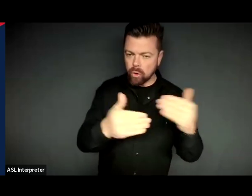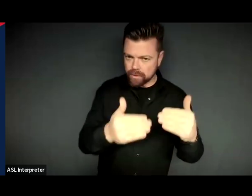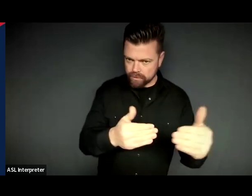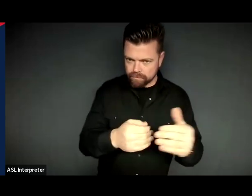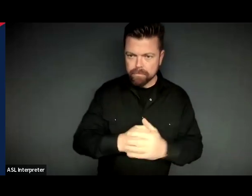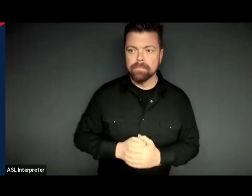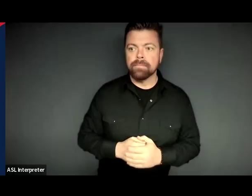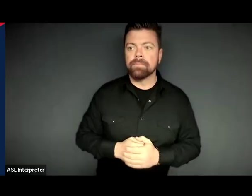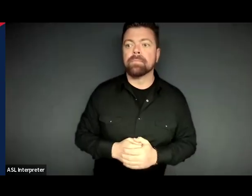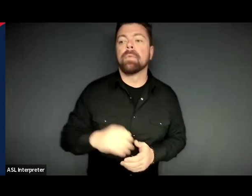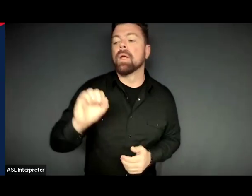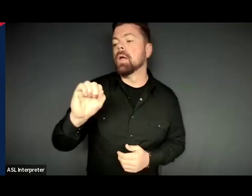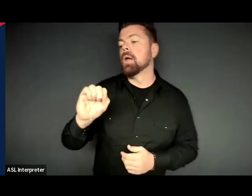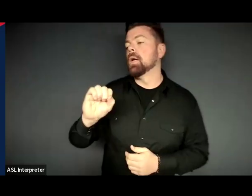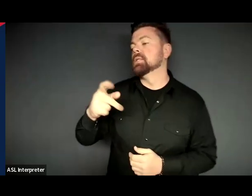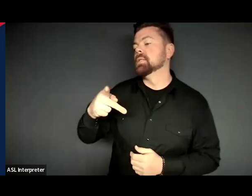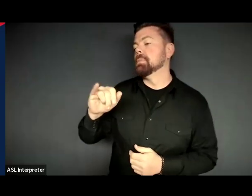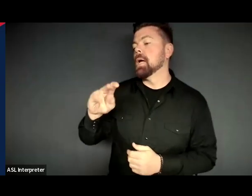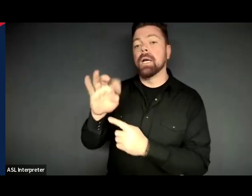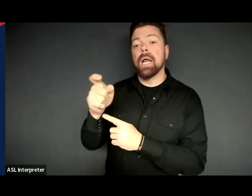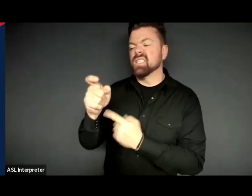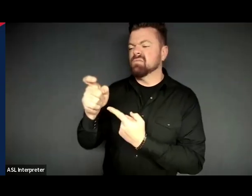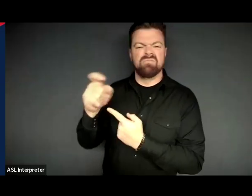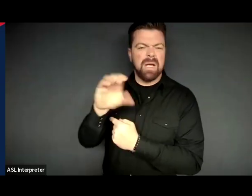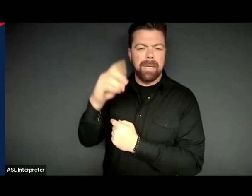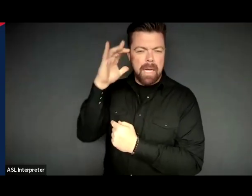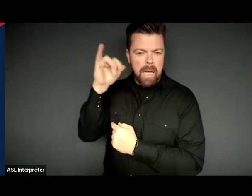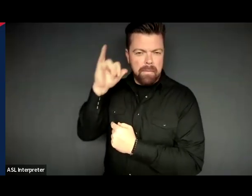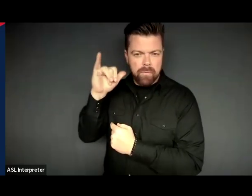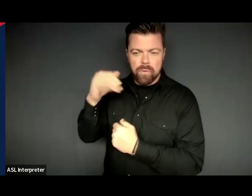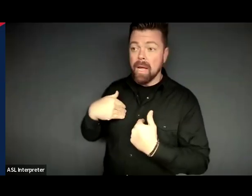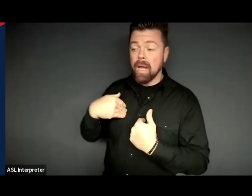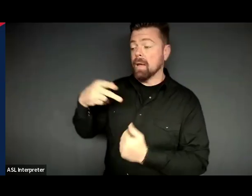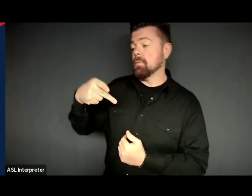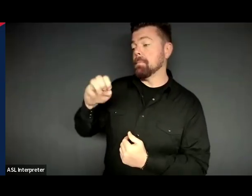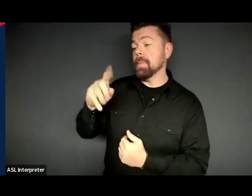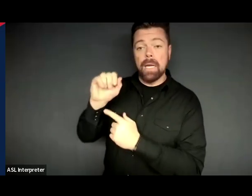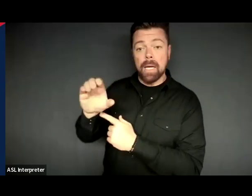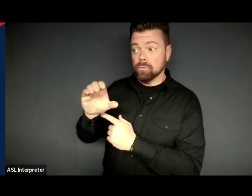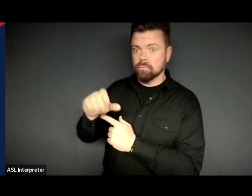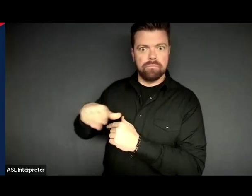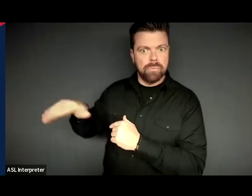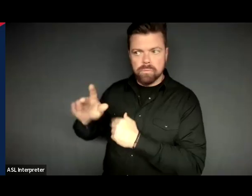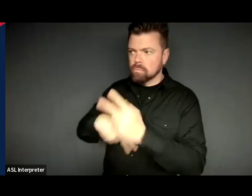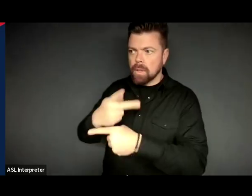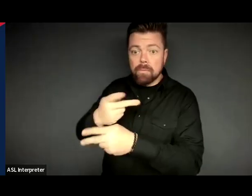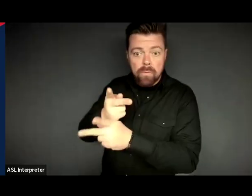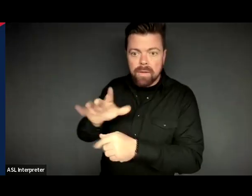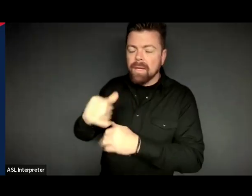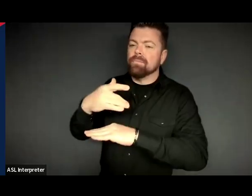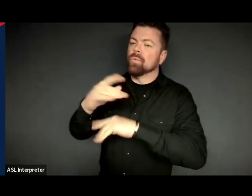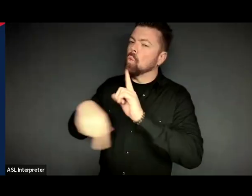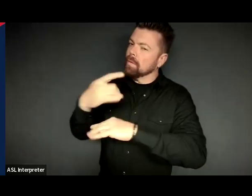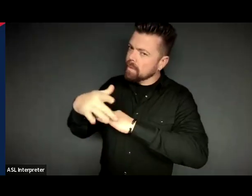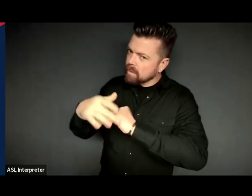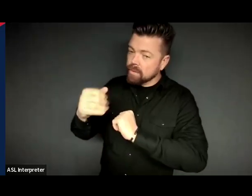And Spinex is a company out in California that has a pediatric version. Right now, it's only available for children